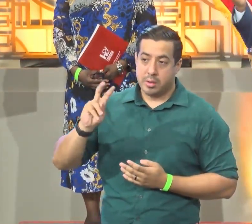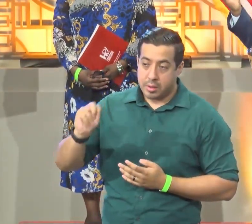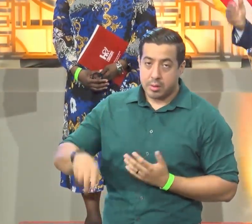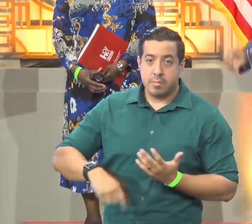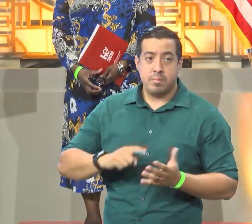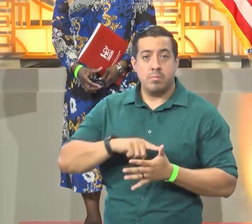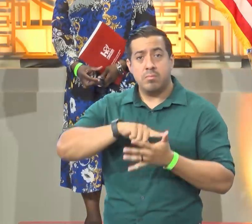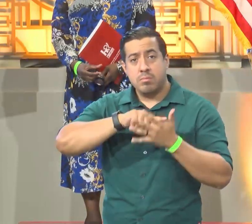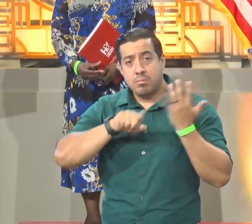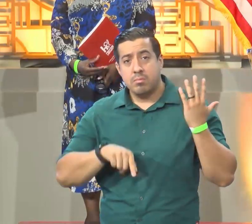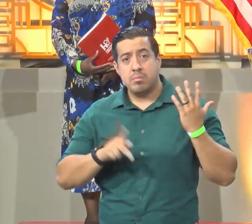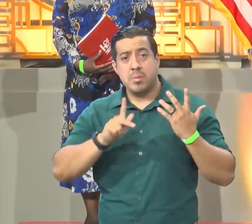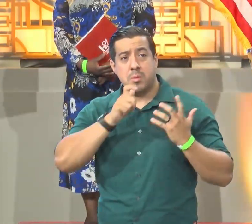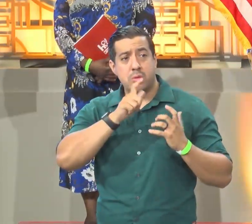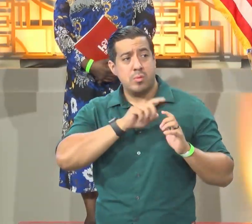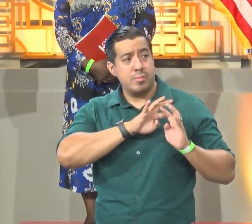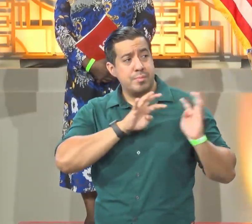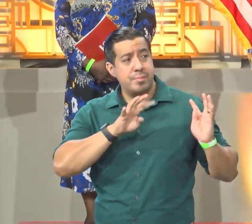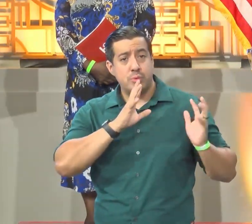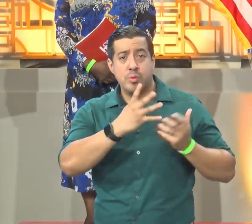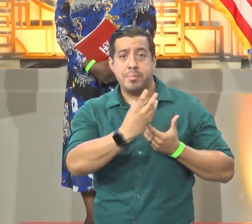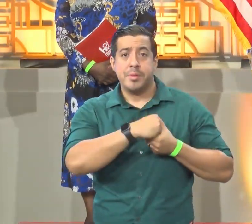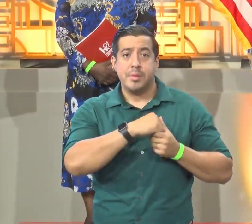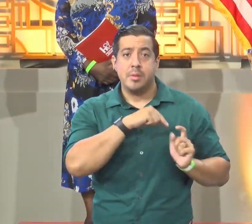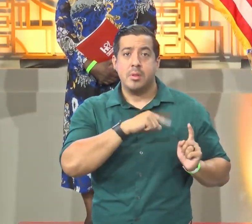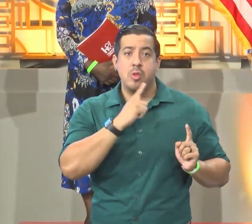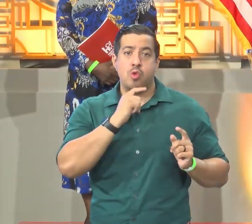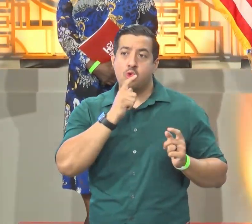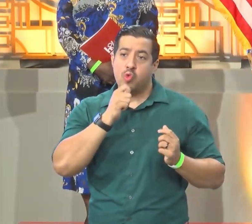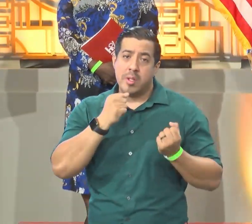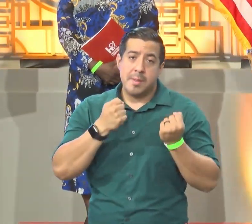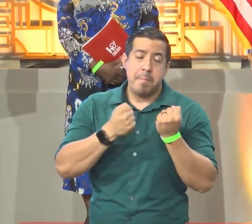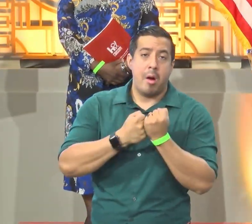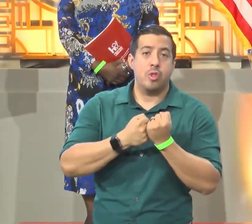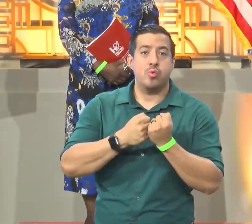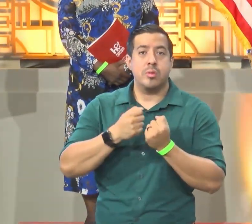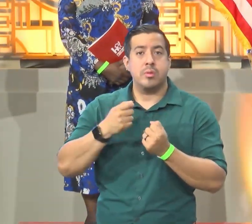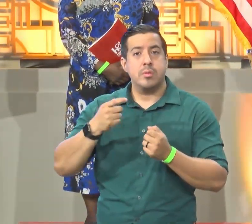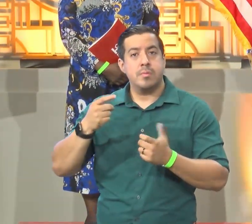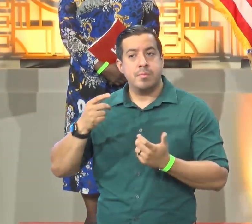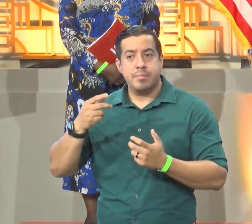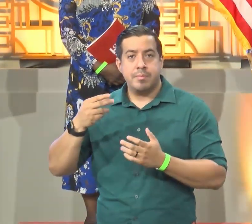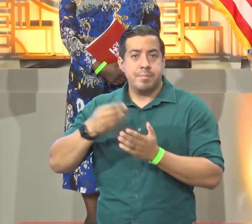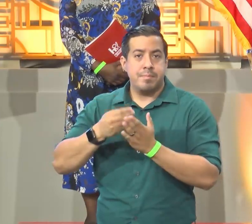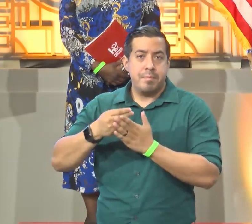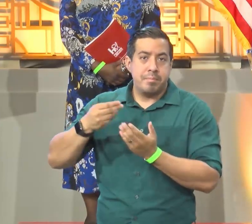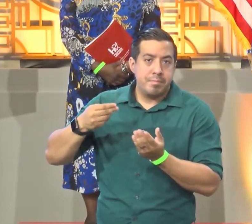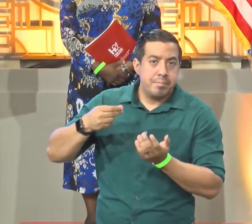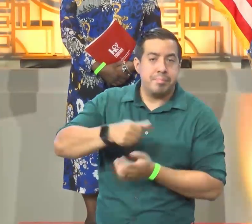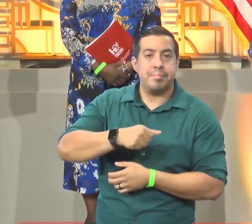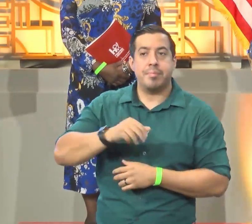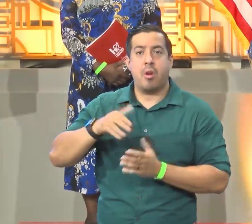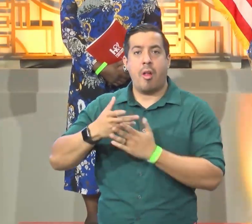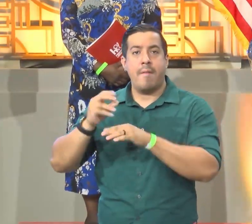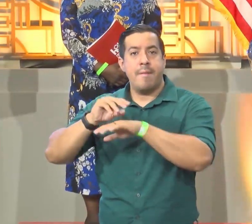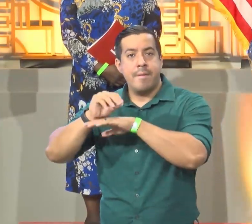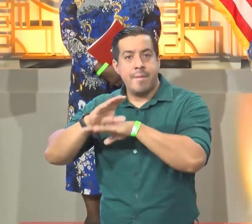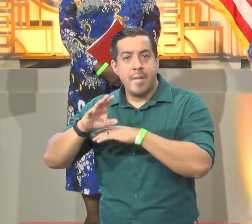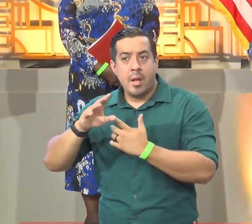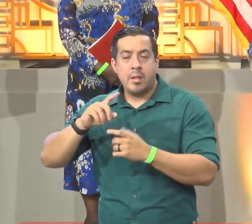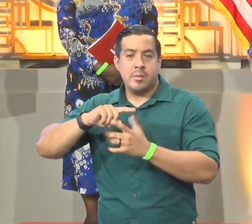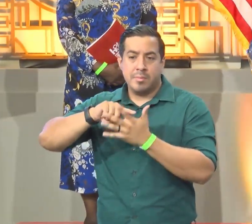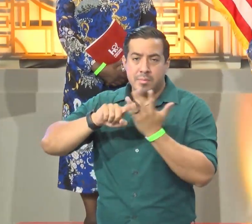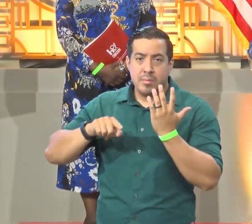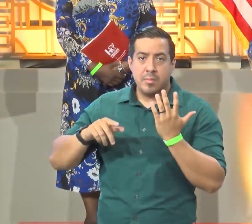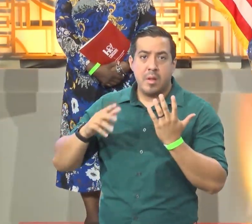to all of those who have participated in sponsoring, supporting, providing consulting advice over the last